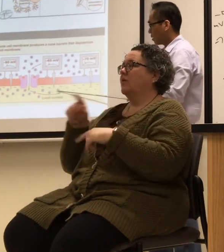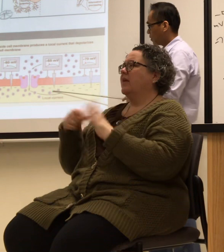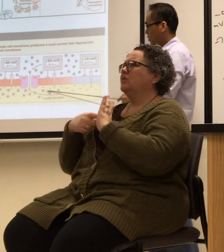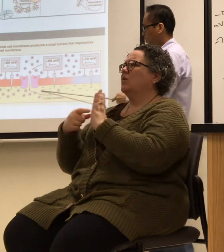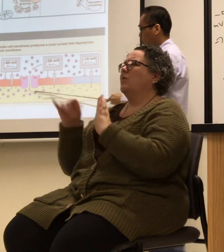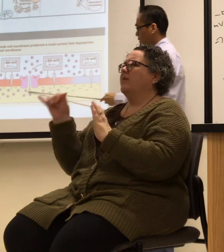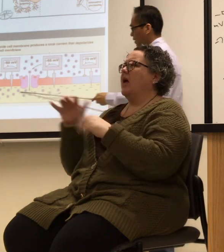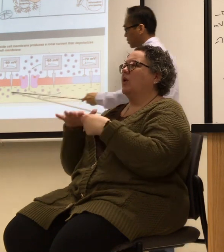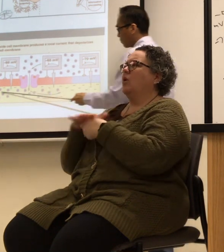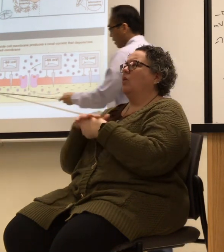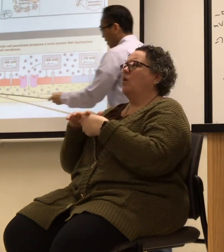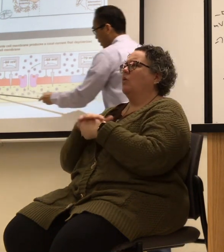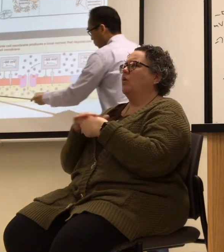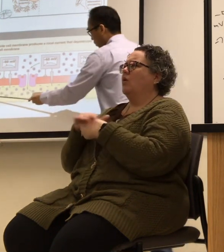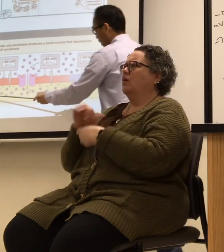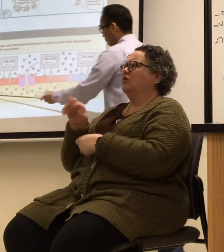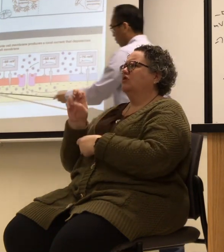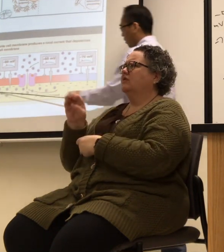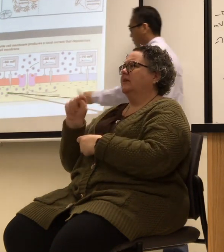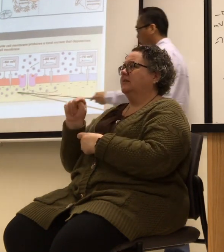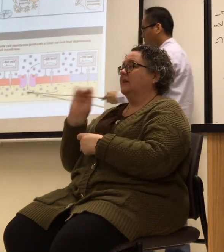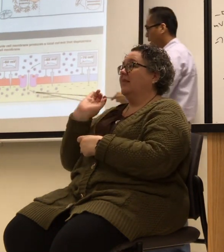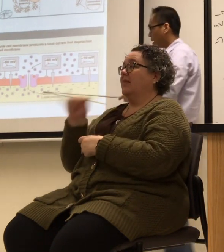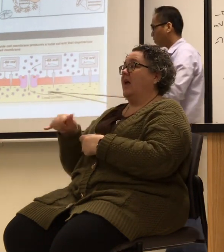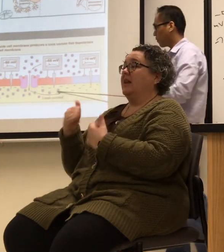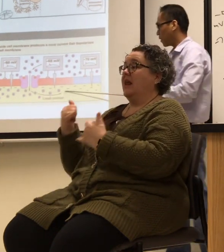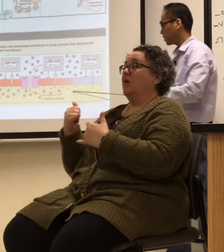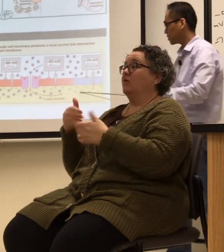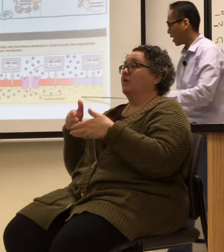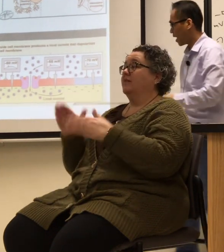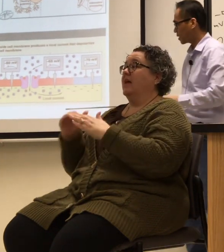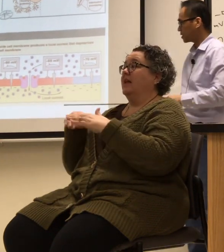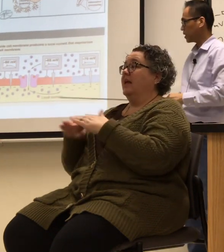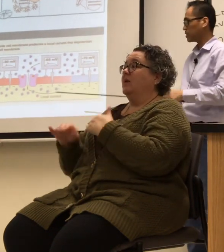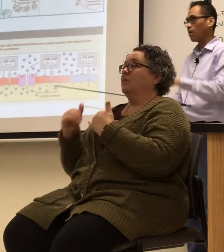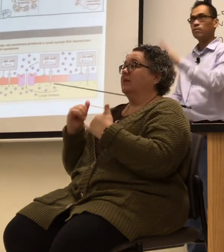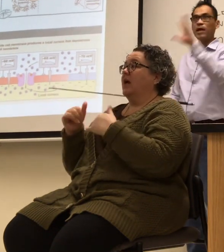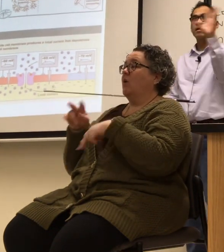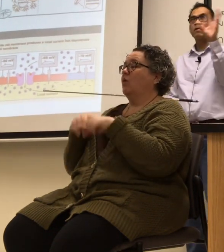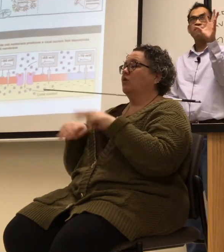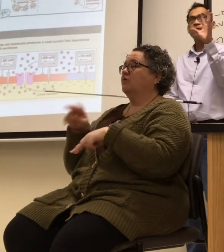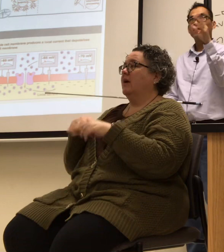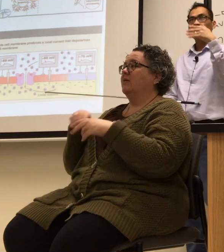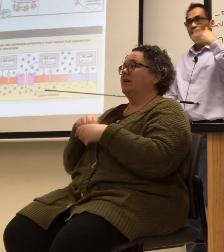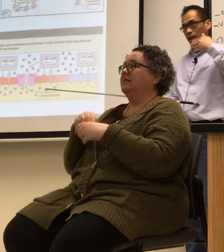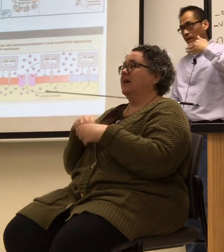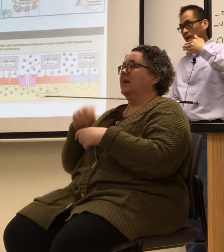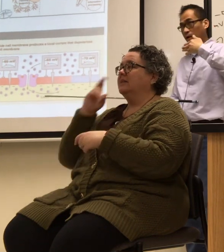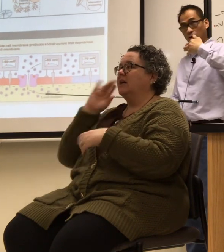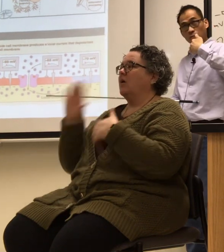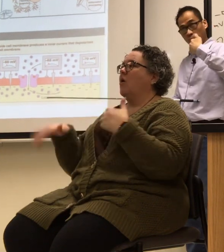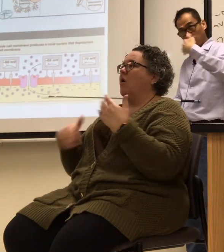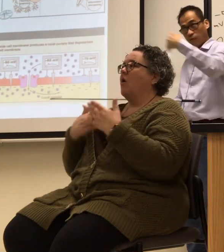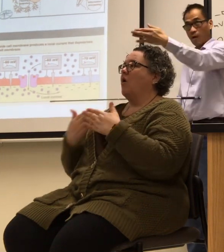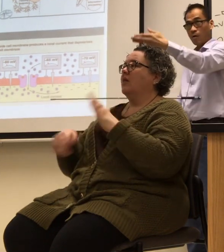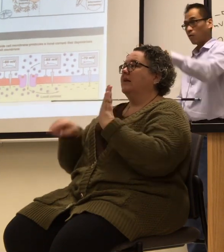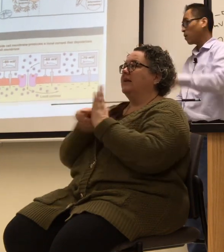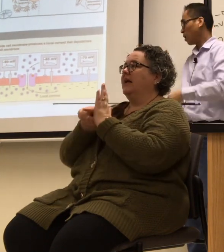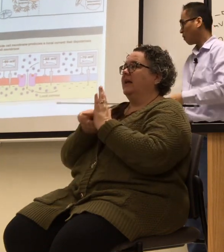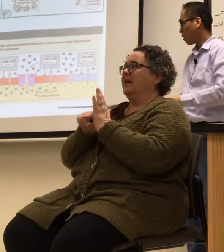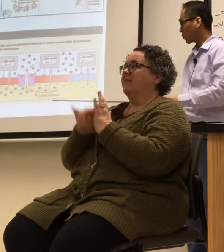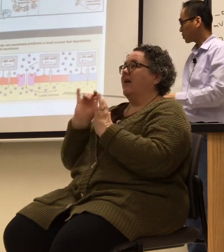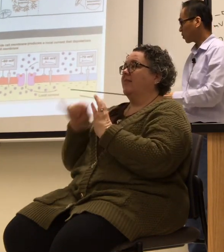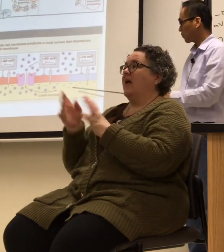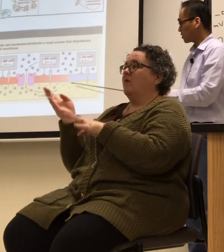current. This current that you've let in will now look around on the inside and see it's all negative, and that current will